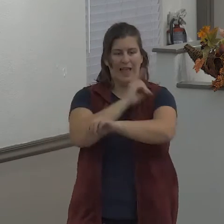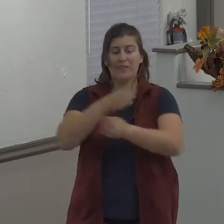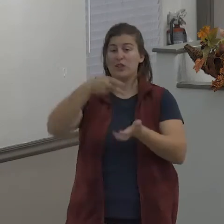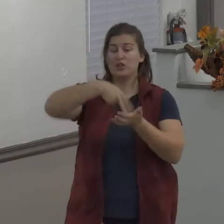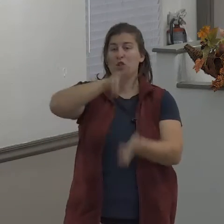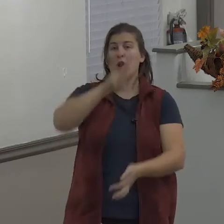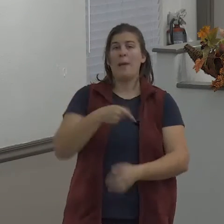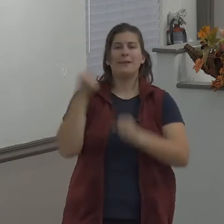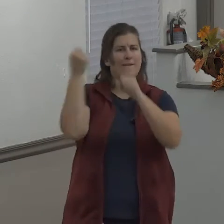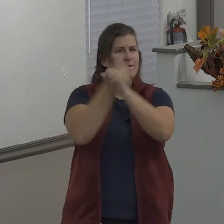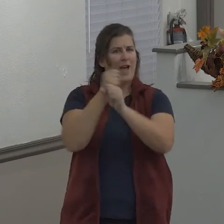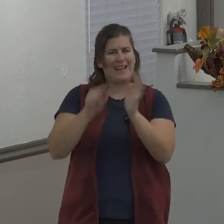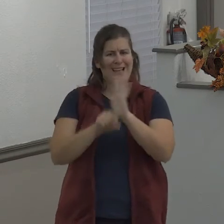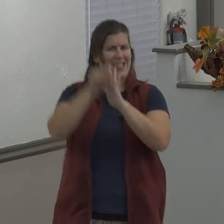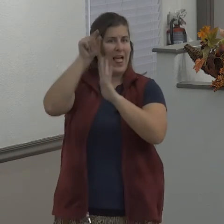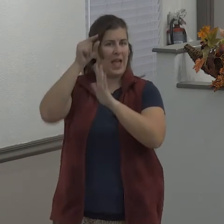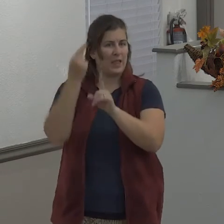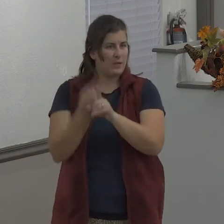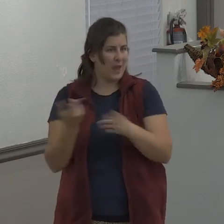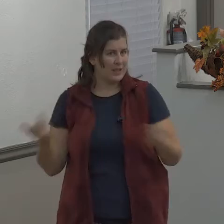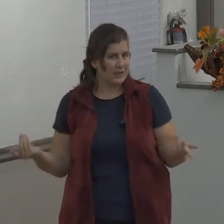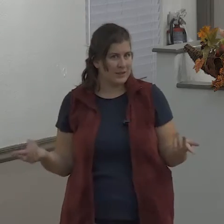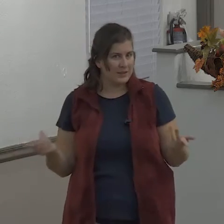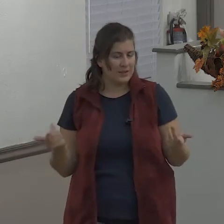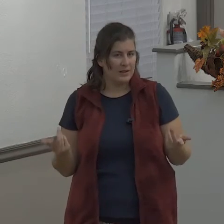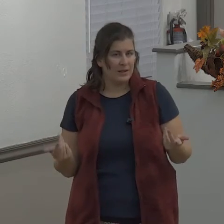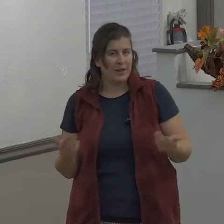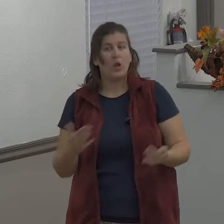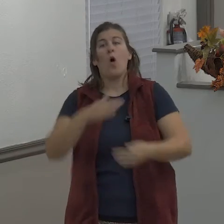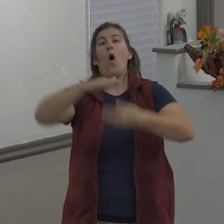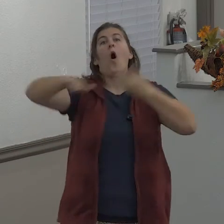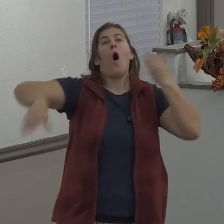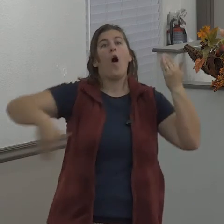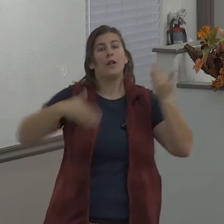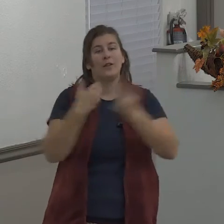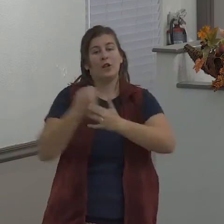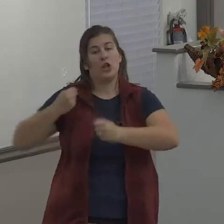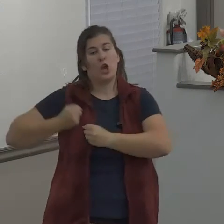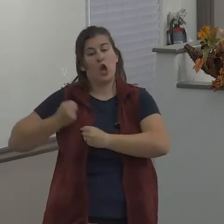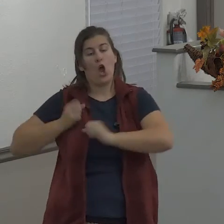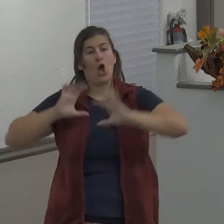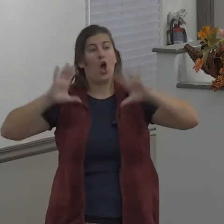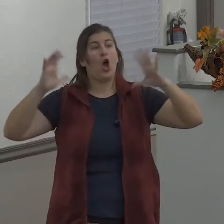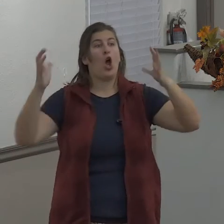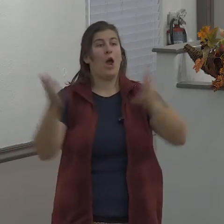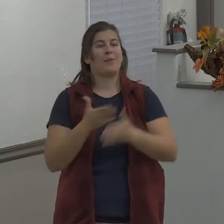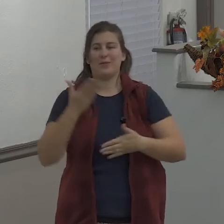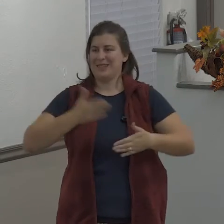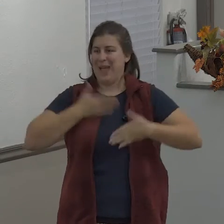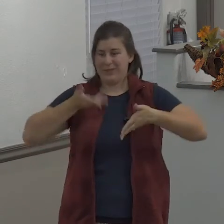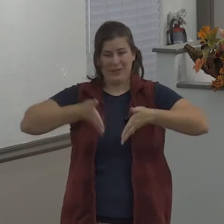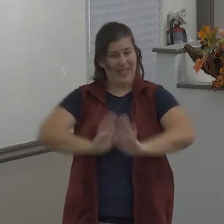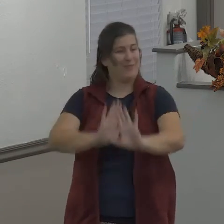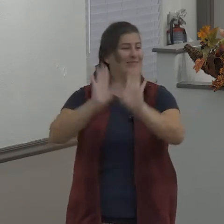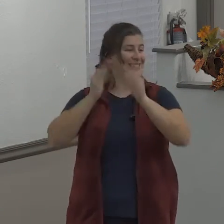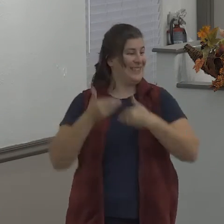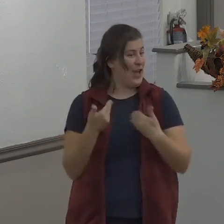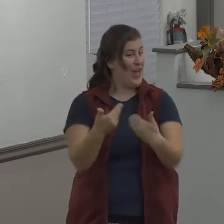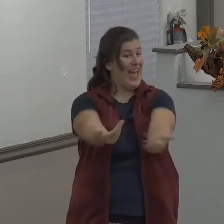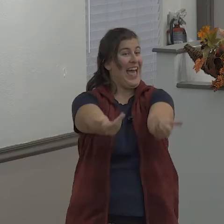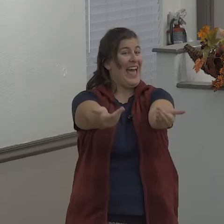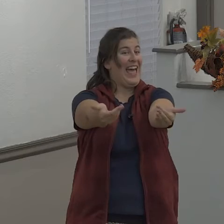David stood up to fight Goliath when, and by the way, the entire army of Israel was happy to let him do it.